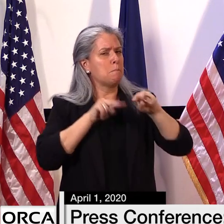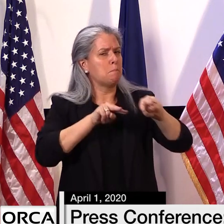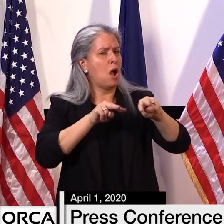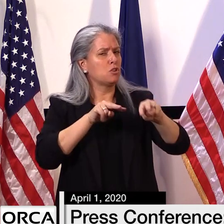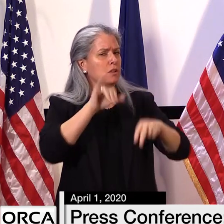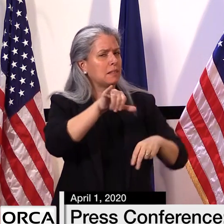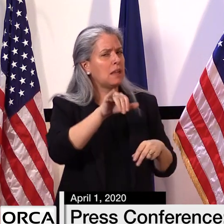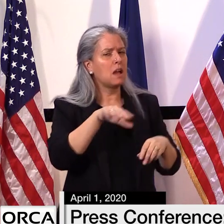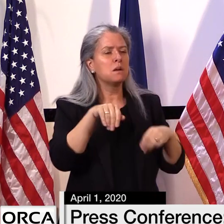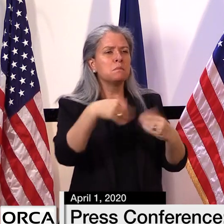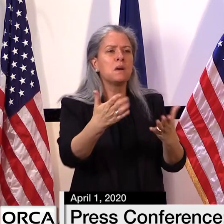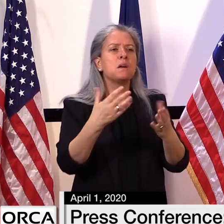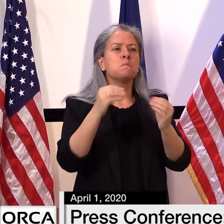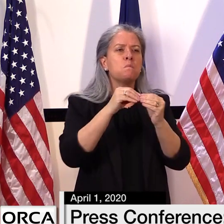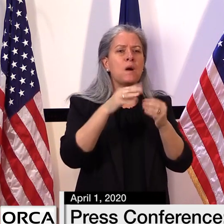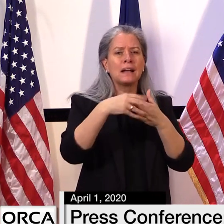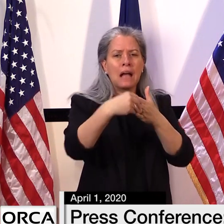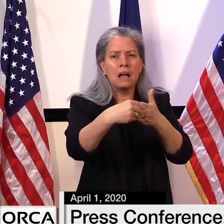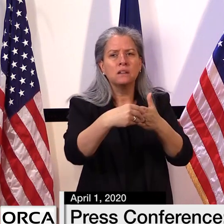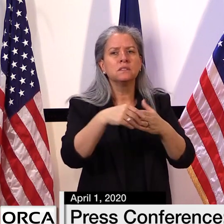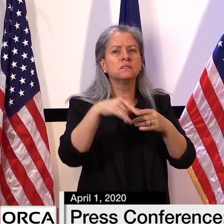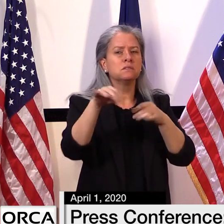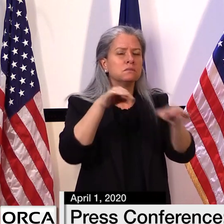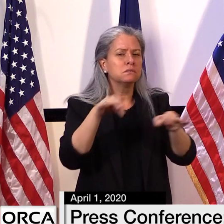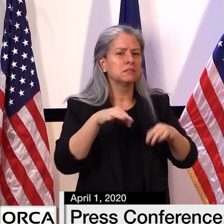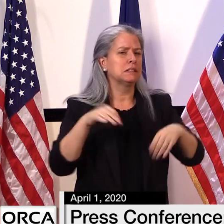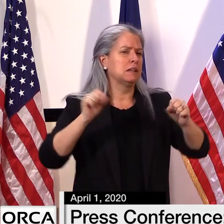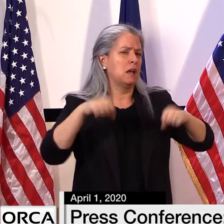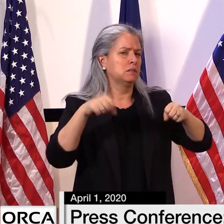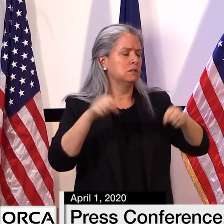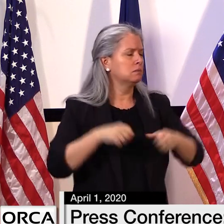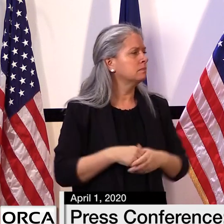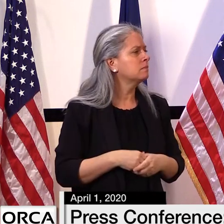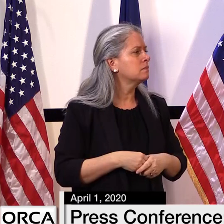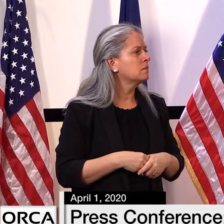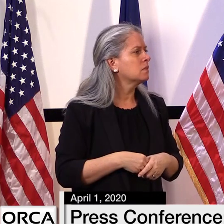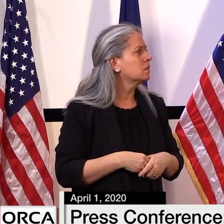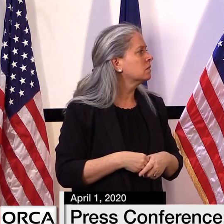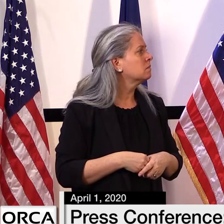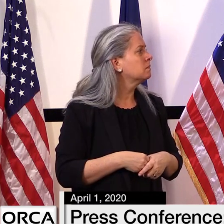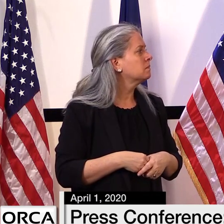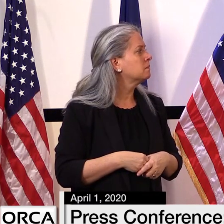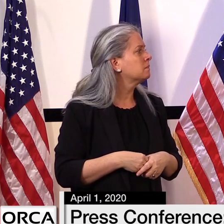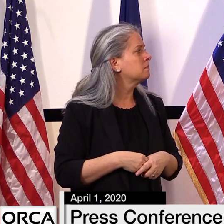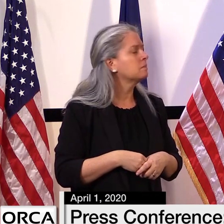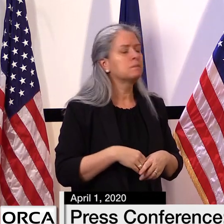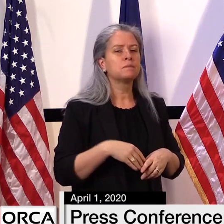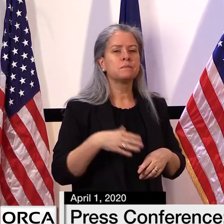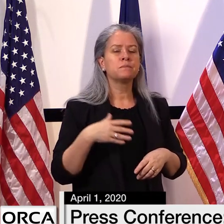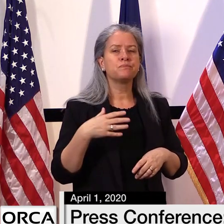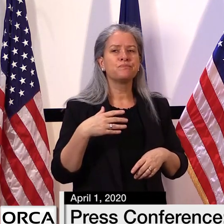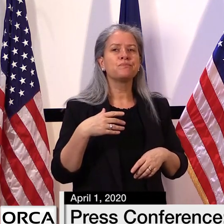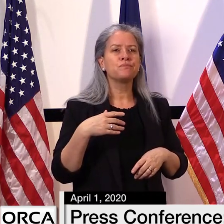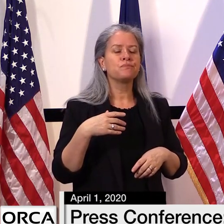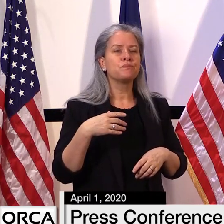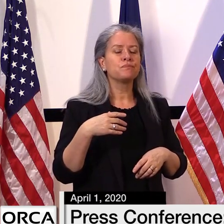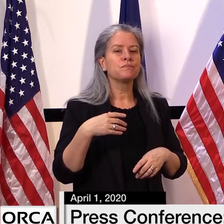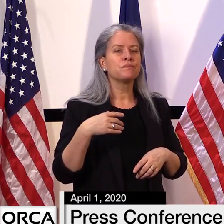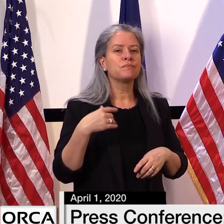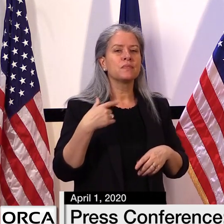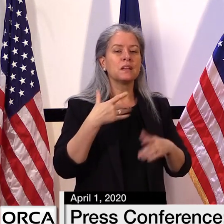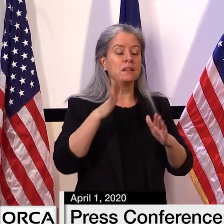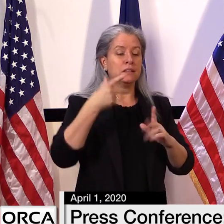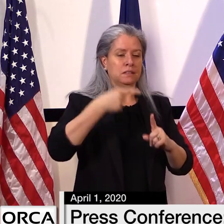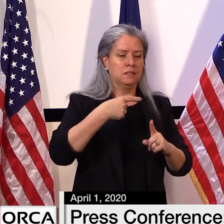provide guidance the best way possible. We want to prevent people from coming to